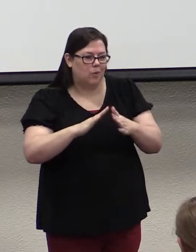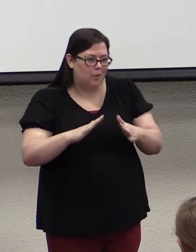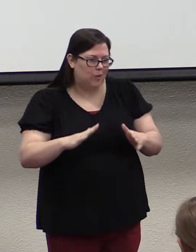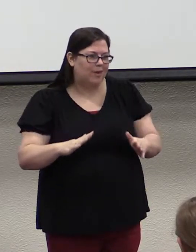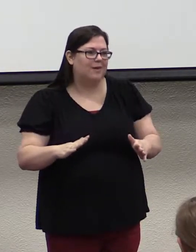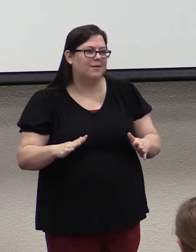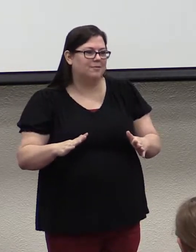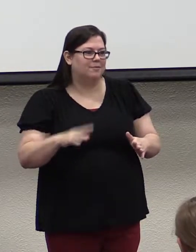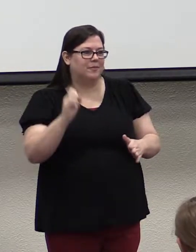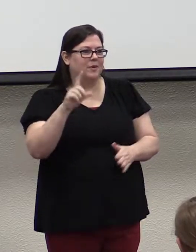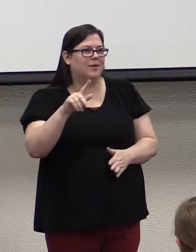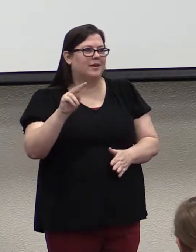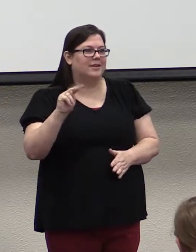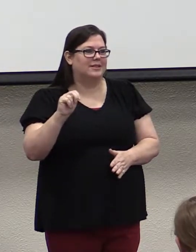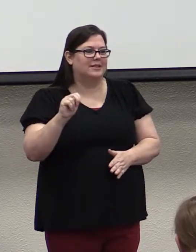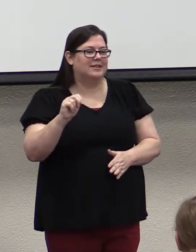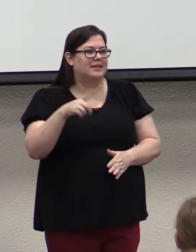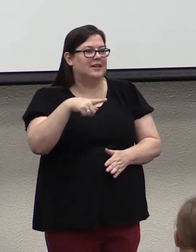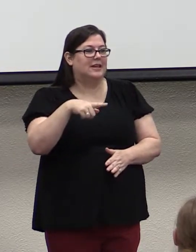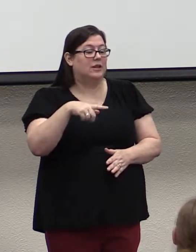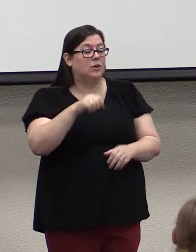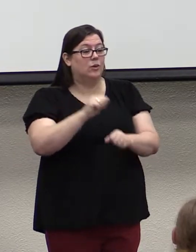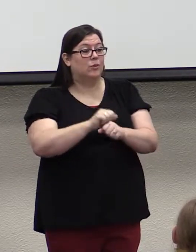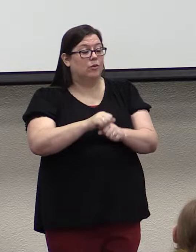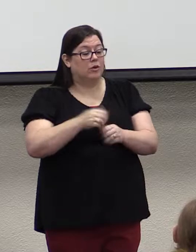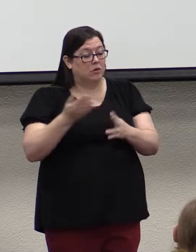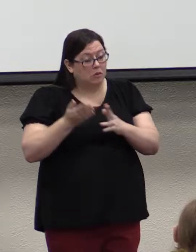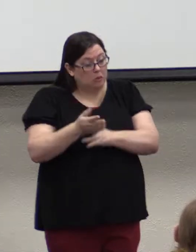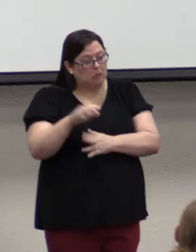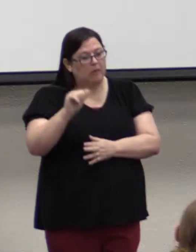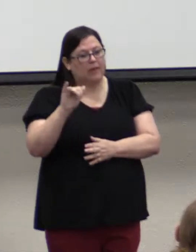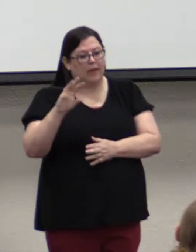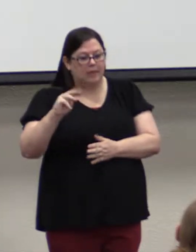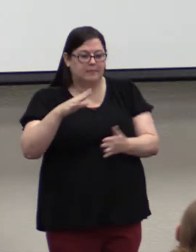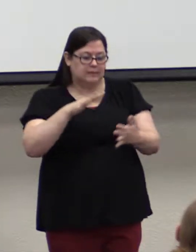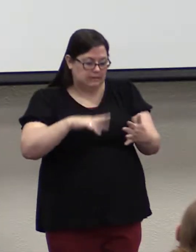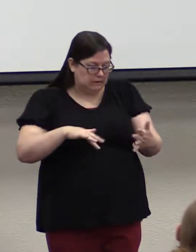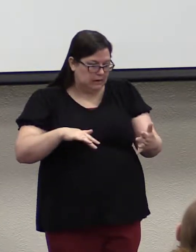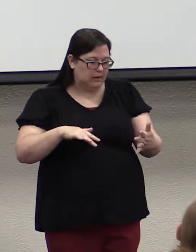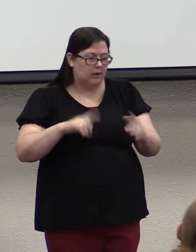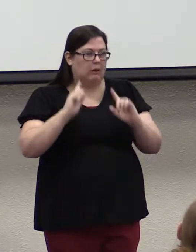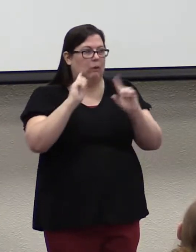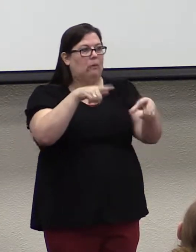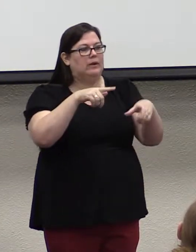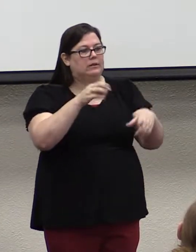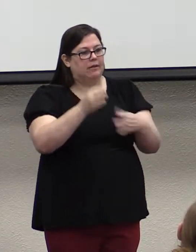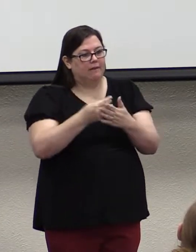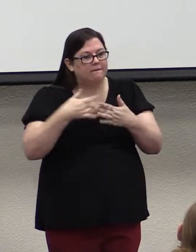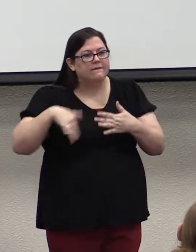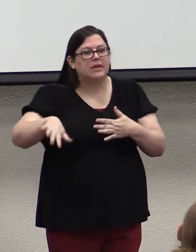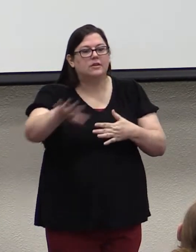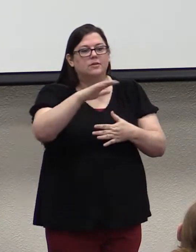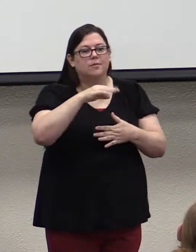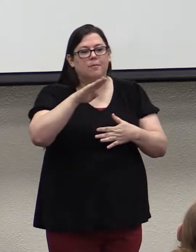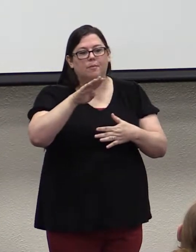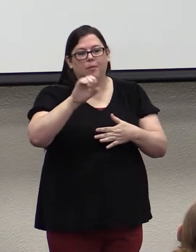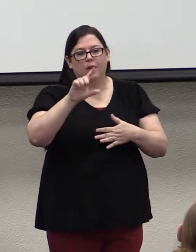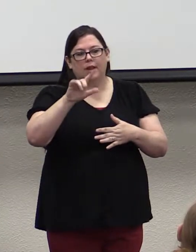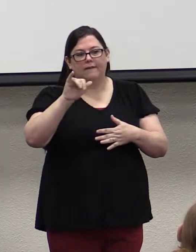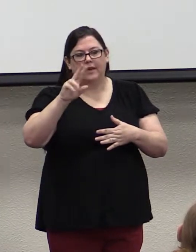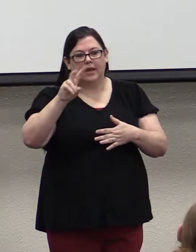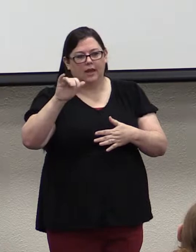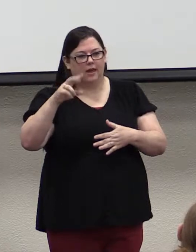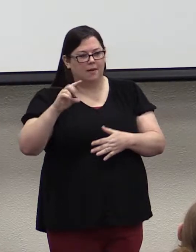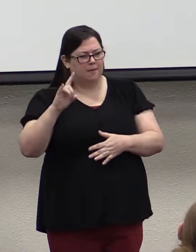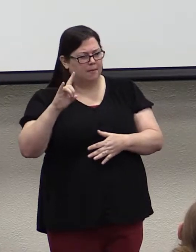is worked his way through the AIM study. He went to the field in Bolivia.